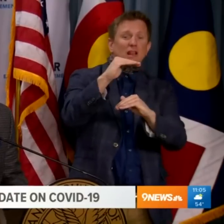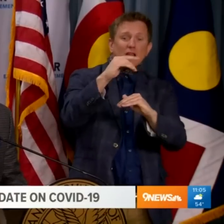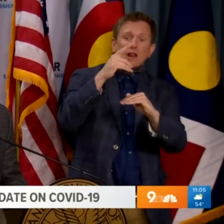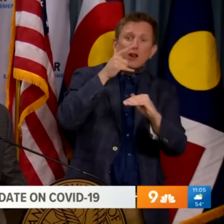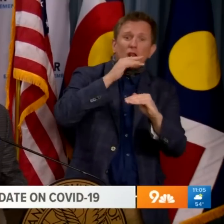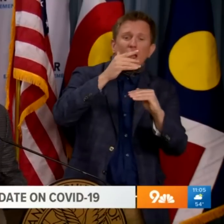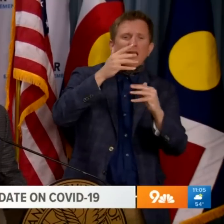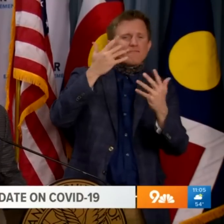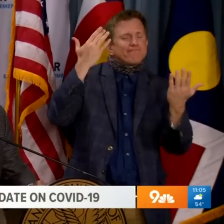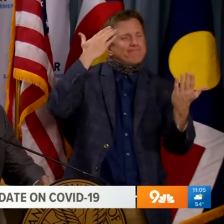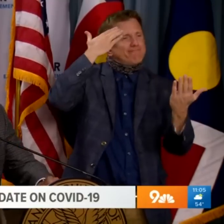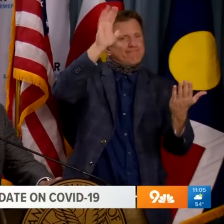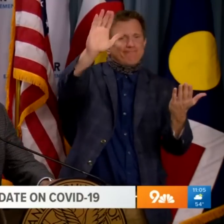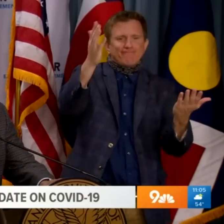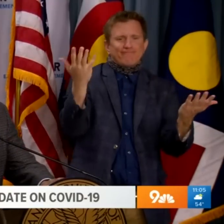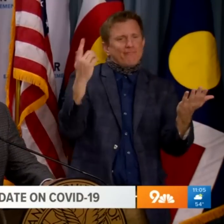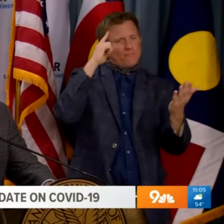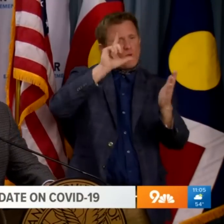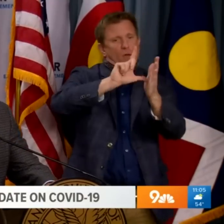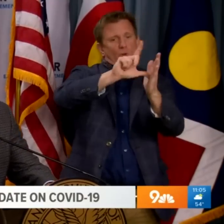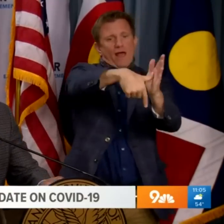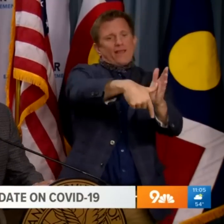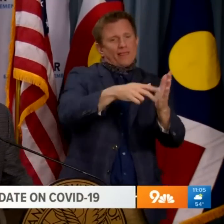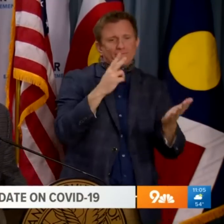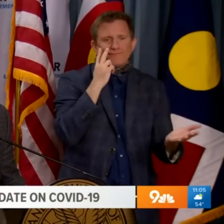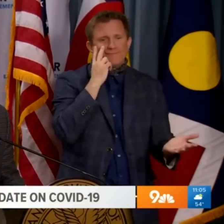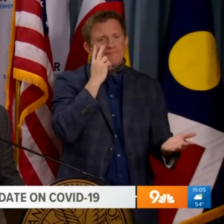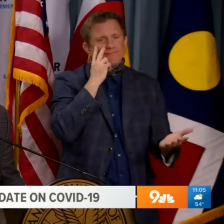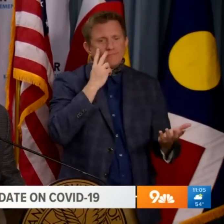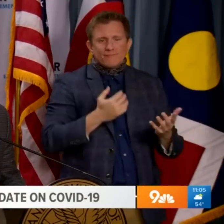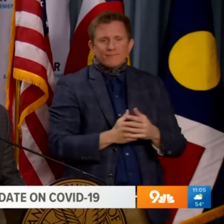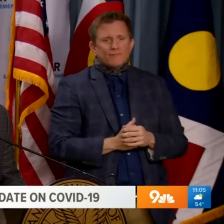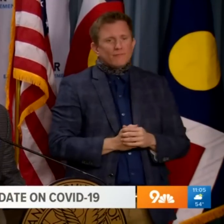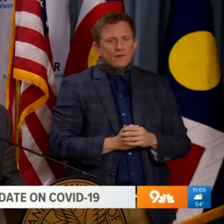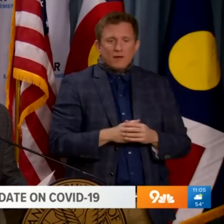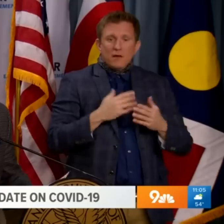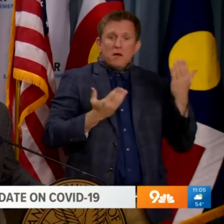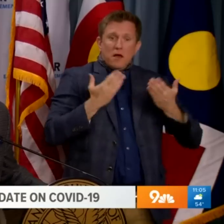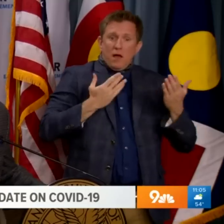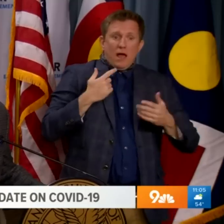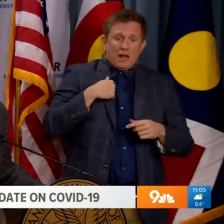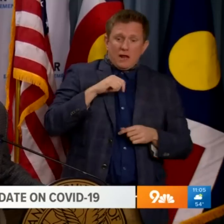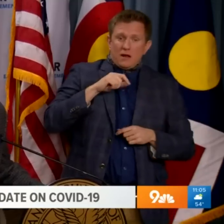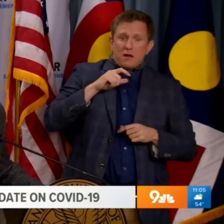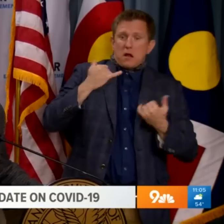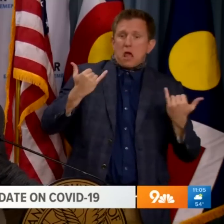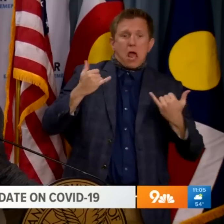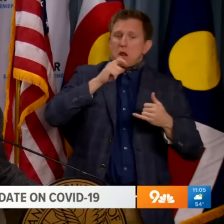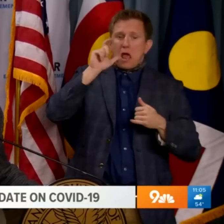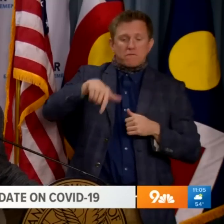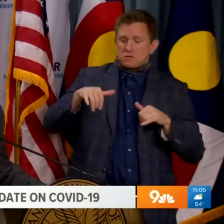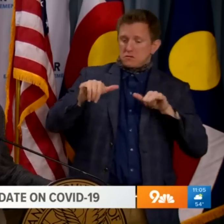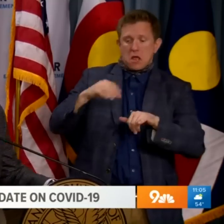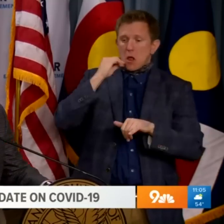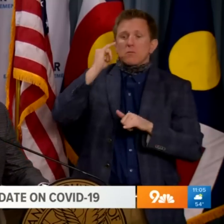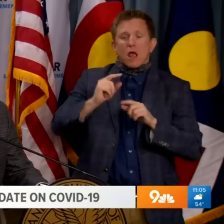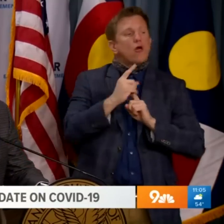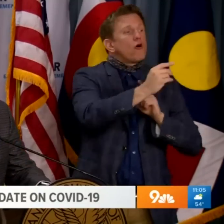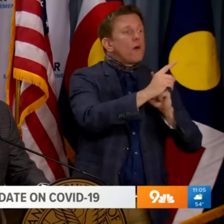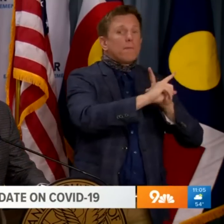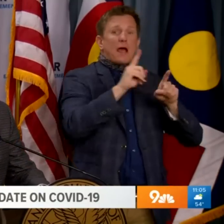questions about how long restrictions on large gatherings will be in place, and I can just want to be very clear and candid with